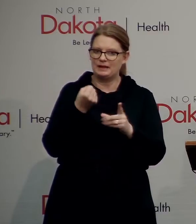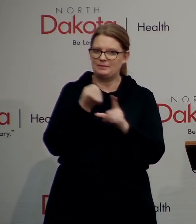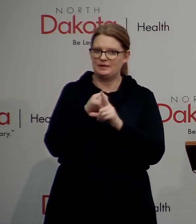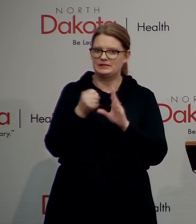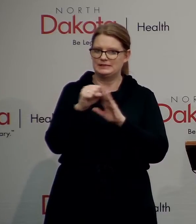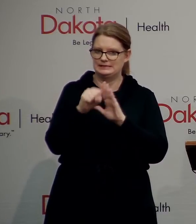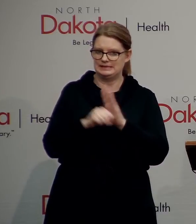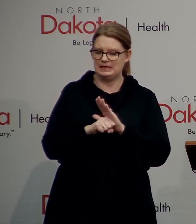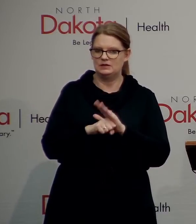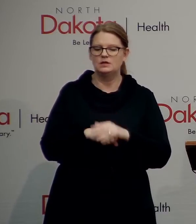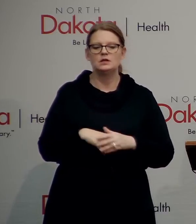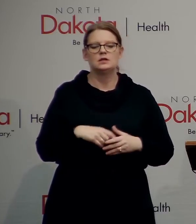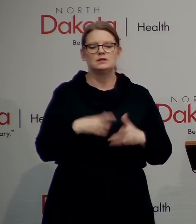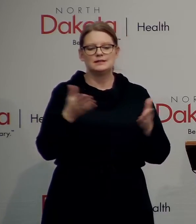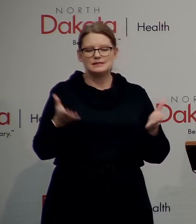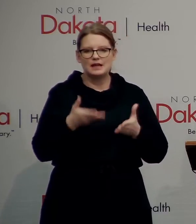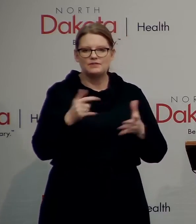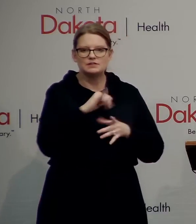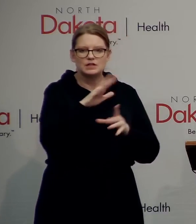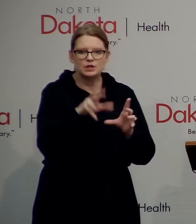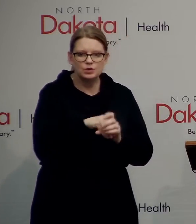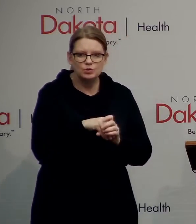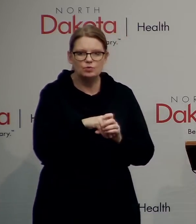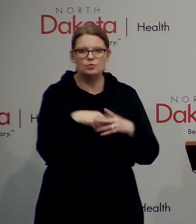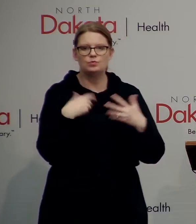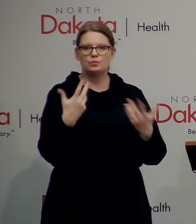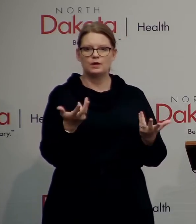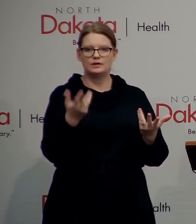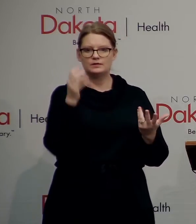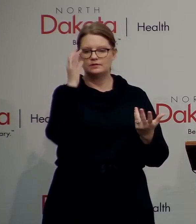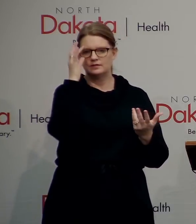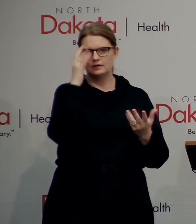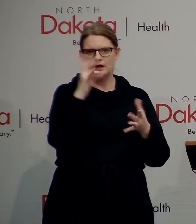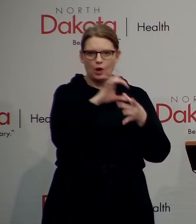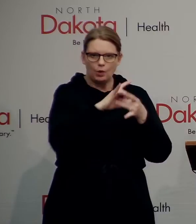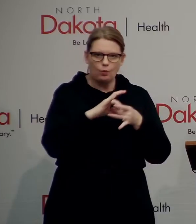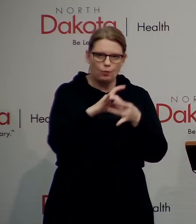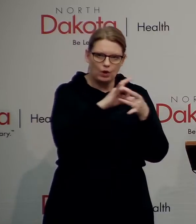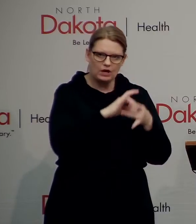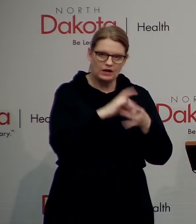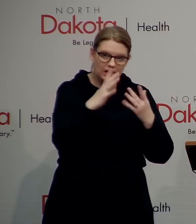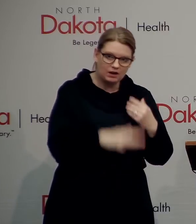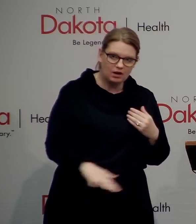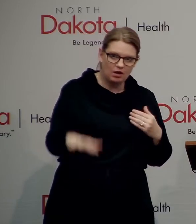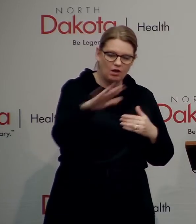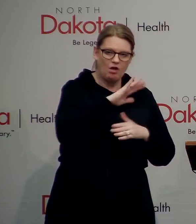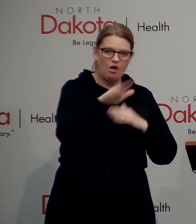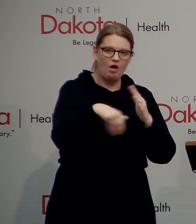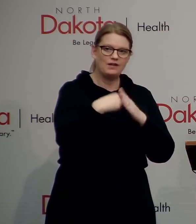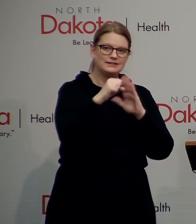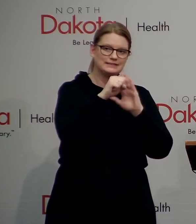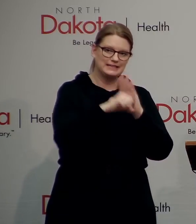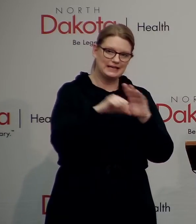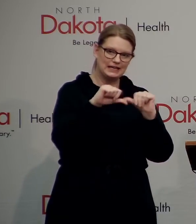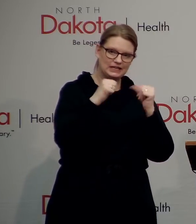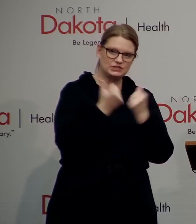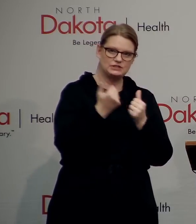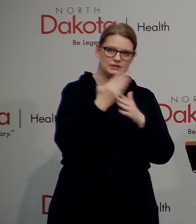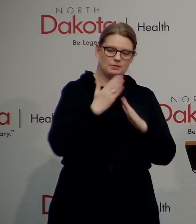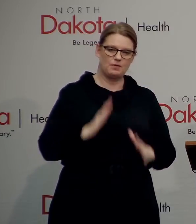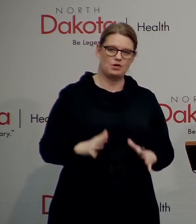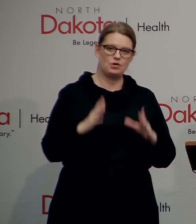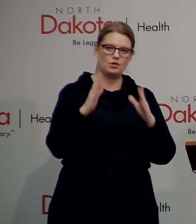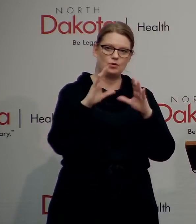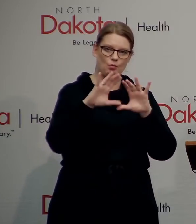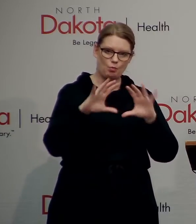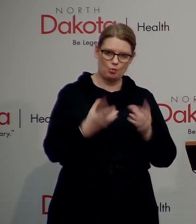our state. These efforts include, but are not limited to, coordinating an effort across all state agencies and partner organizations to be